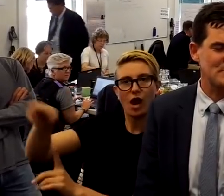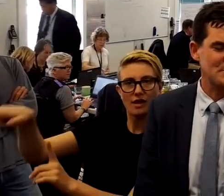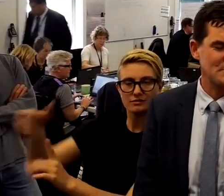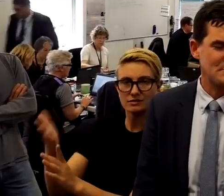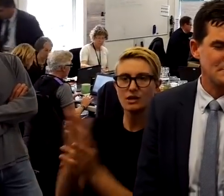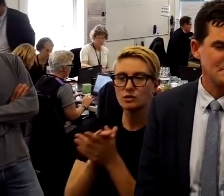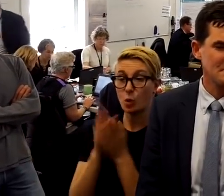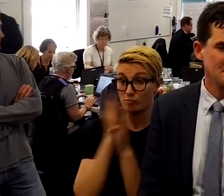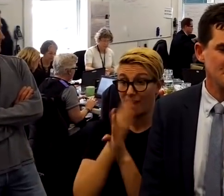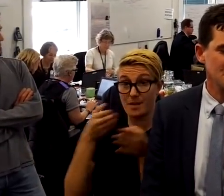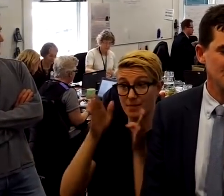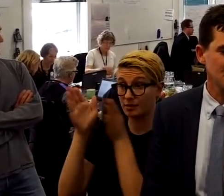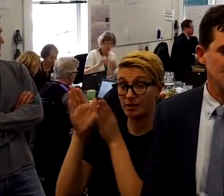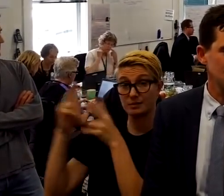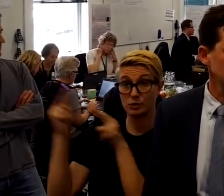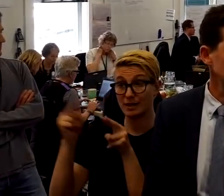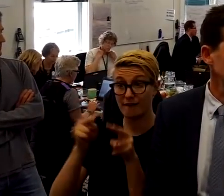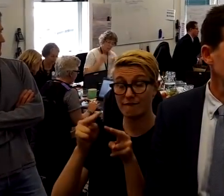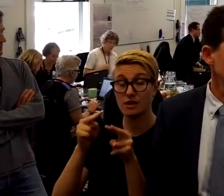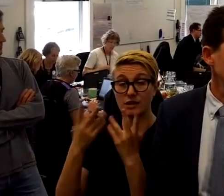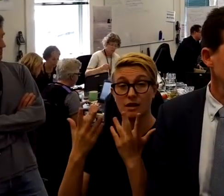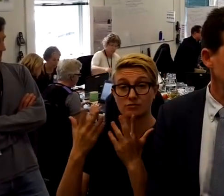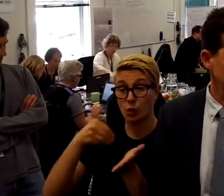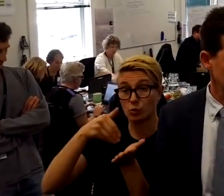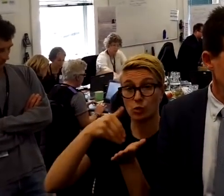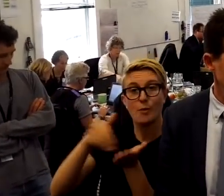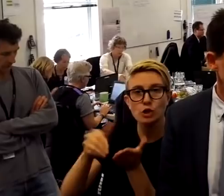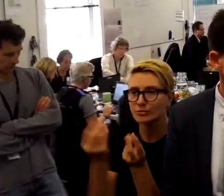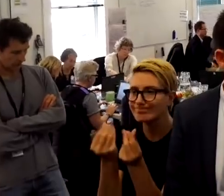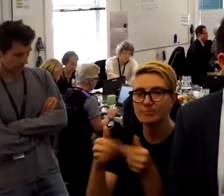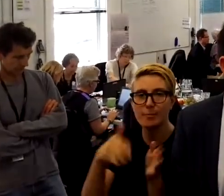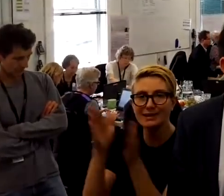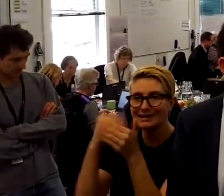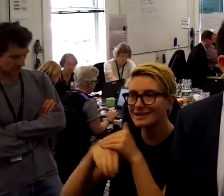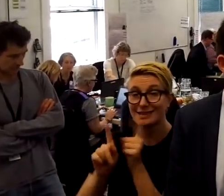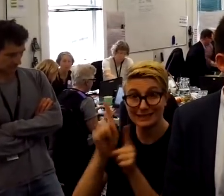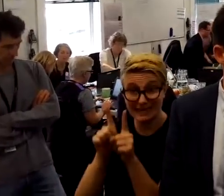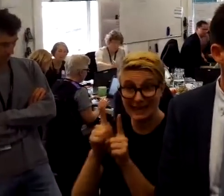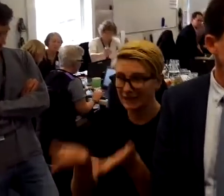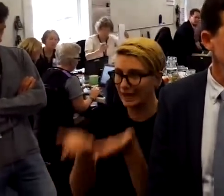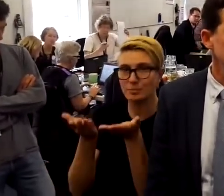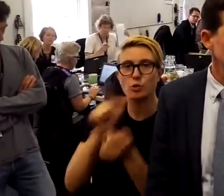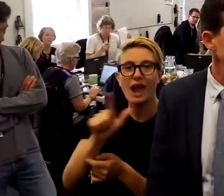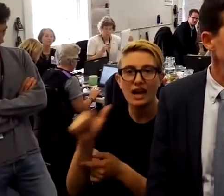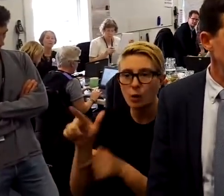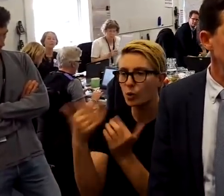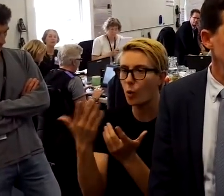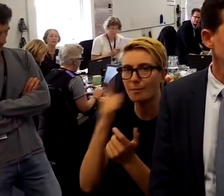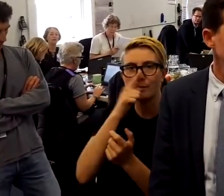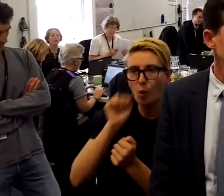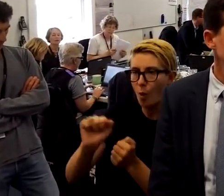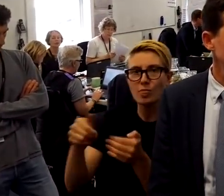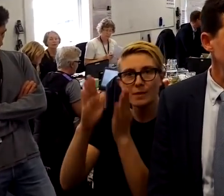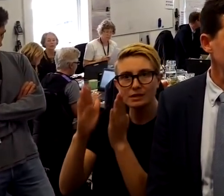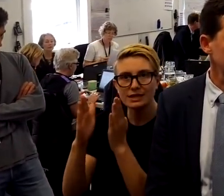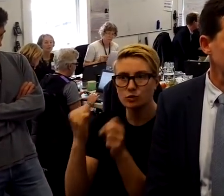building perspective, so the commercial buildings around the city, it's up to the landlords and the owners of those buildings to actually get their engineering assessments done if